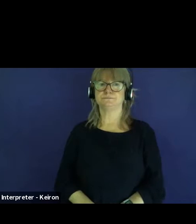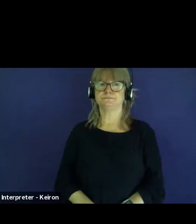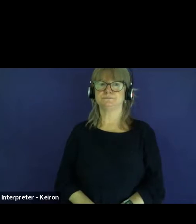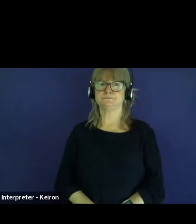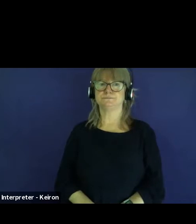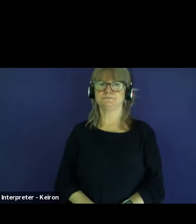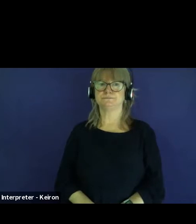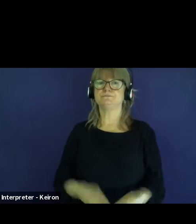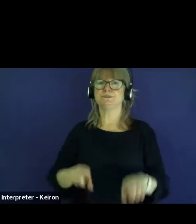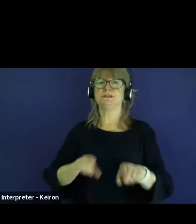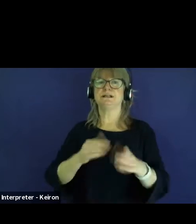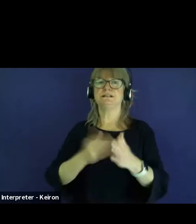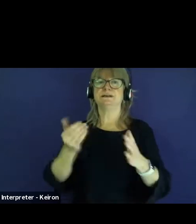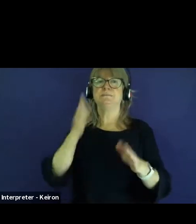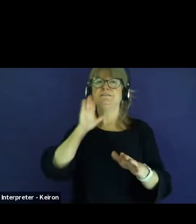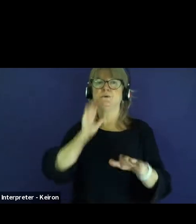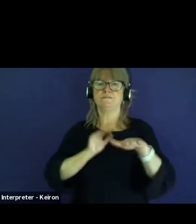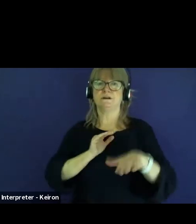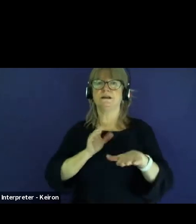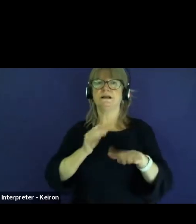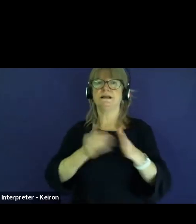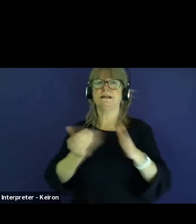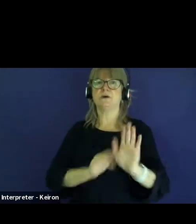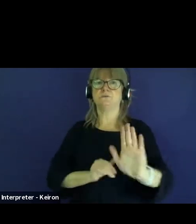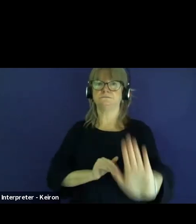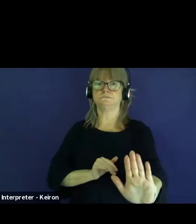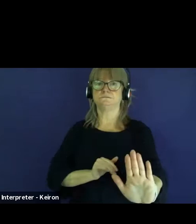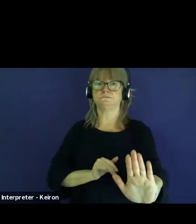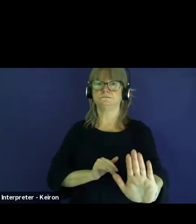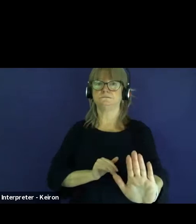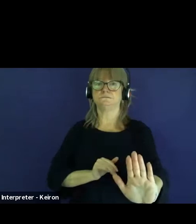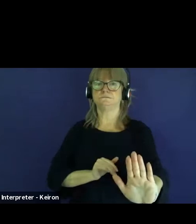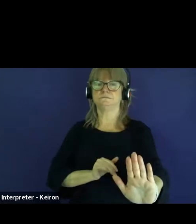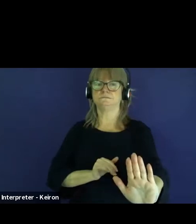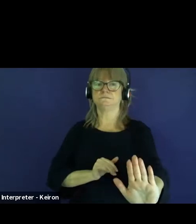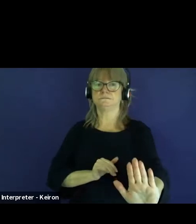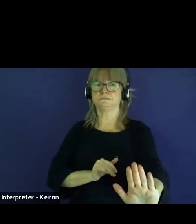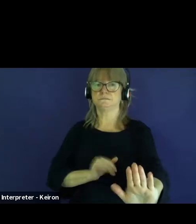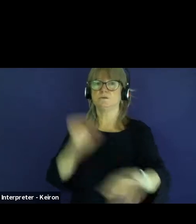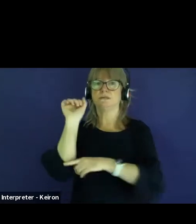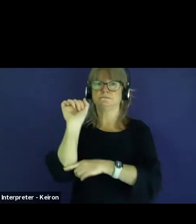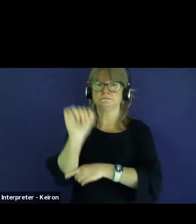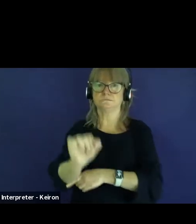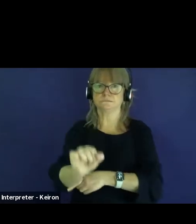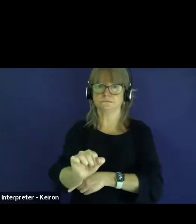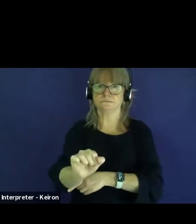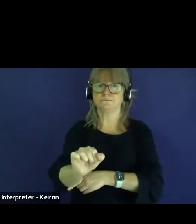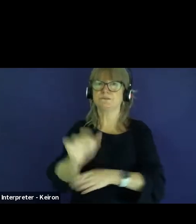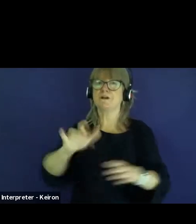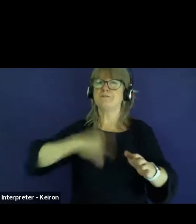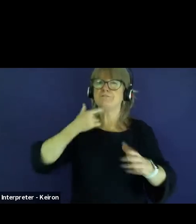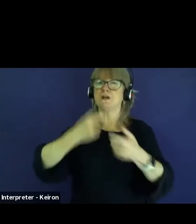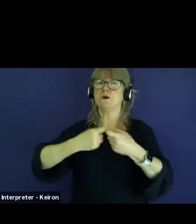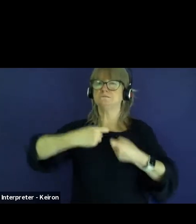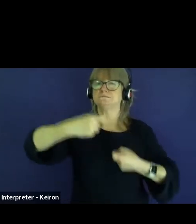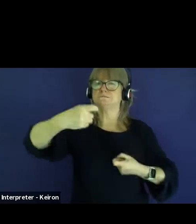gonna bring it out in front of us. And then we're just gonna move our body over the top of it. We should feel a nice